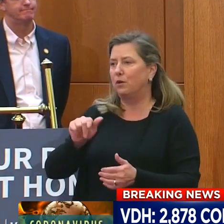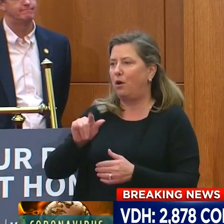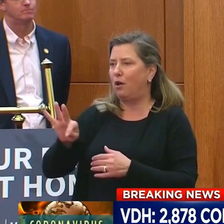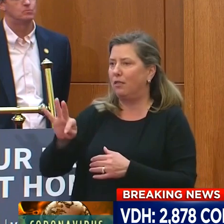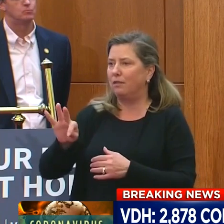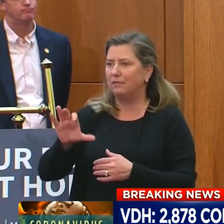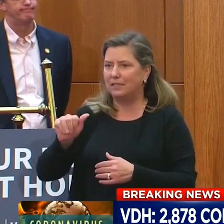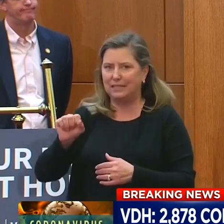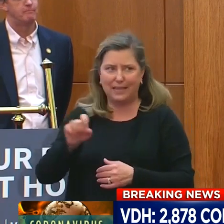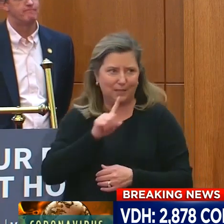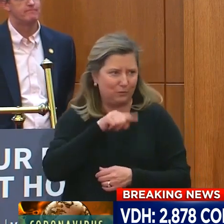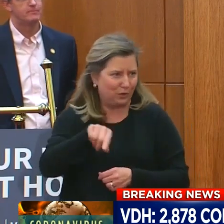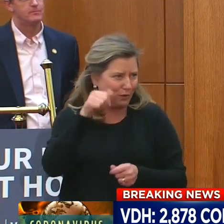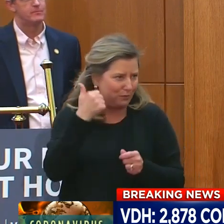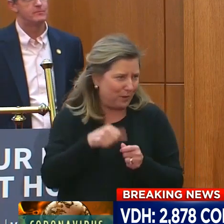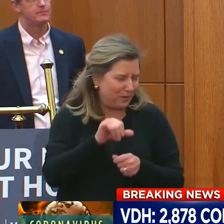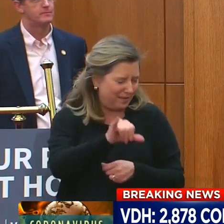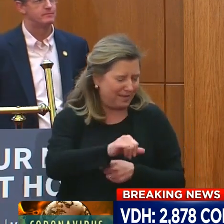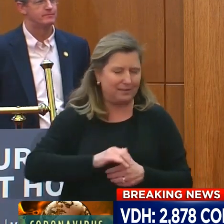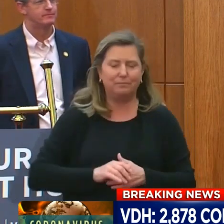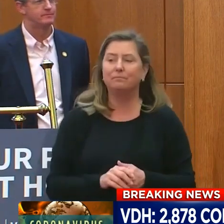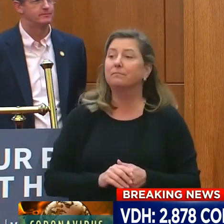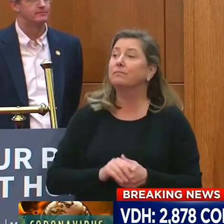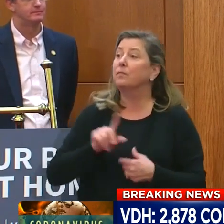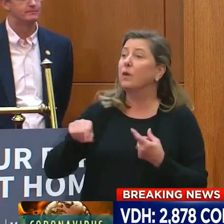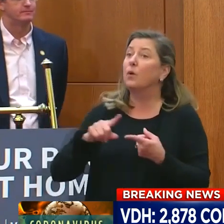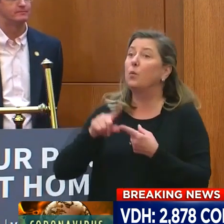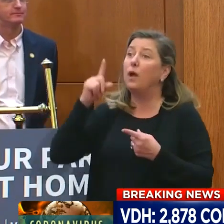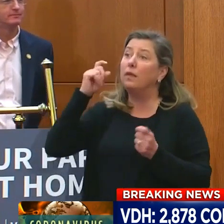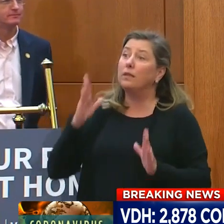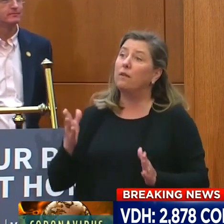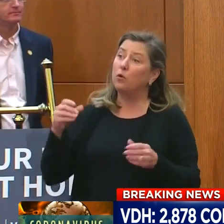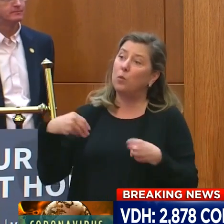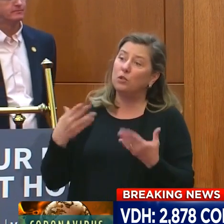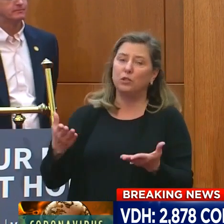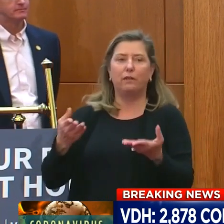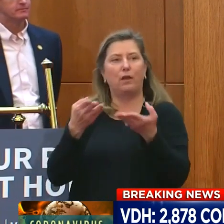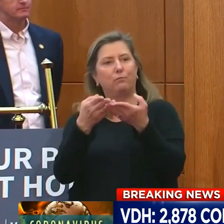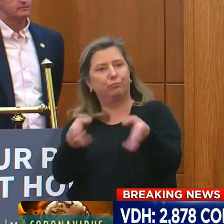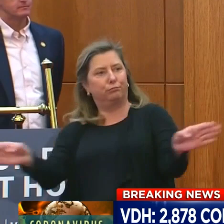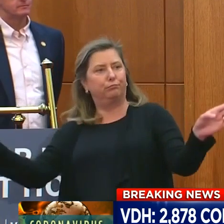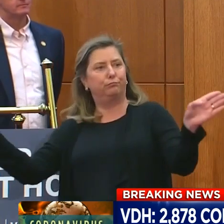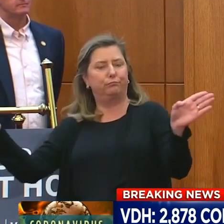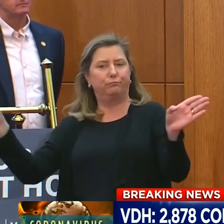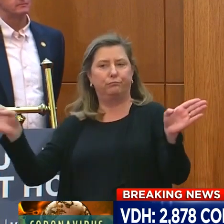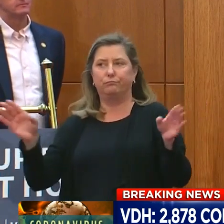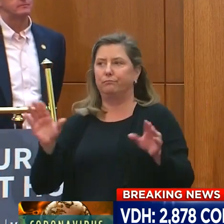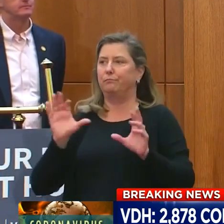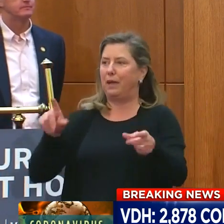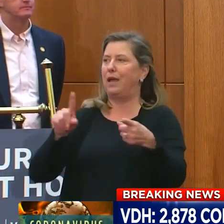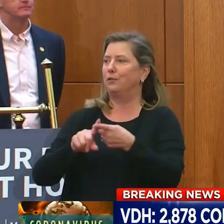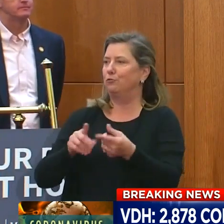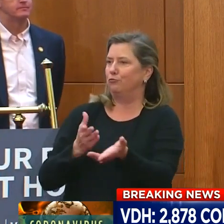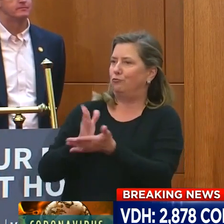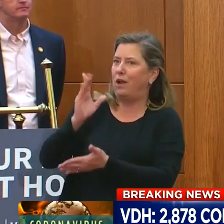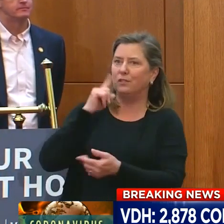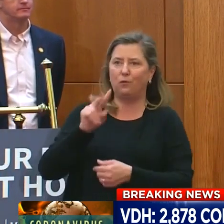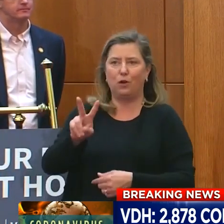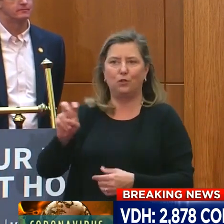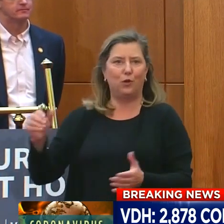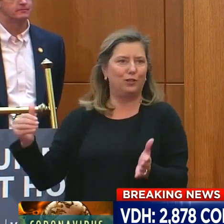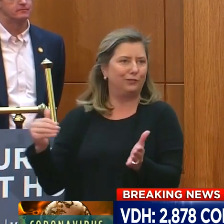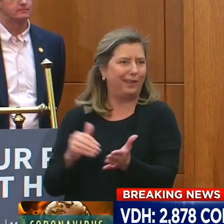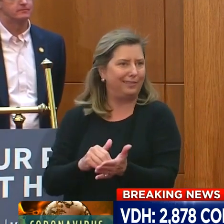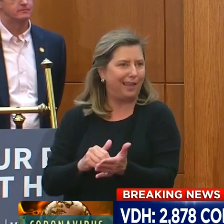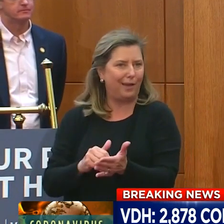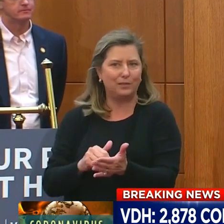Laura, you must remember that case. When the governor wanted to give a blanket restoration of rights for